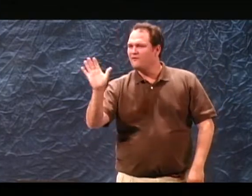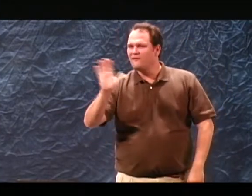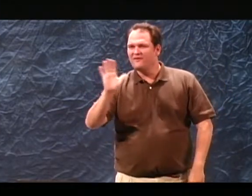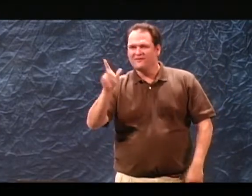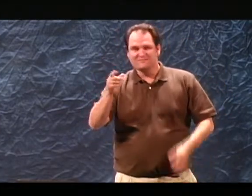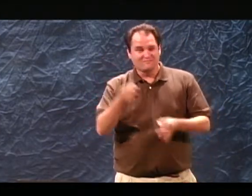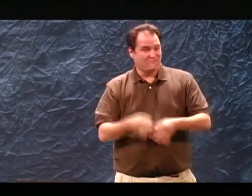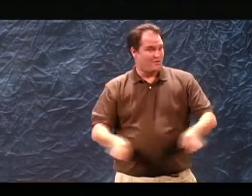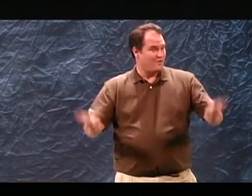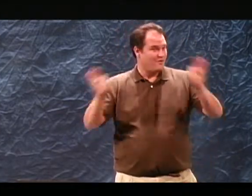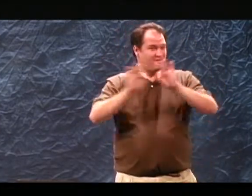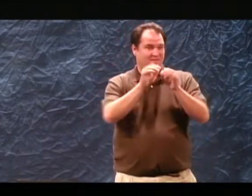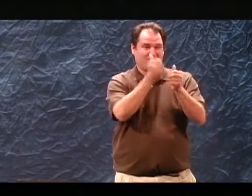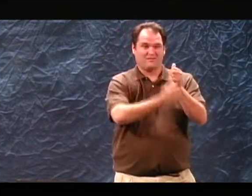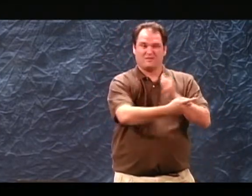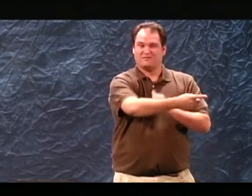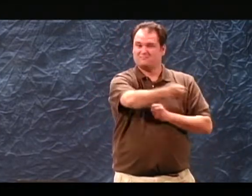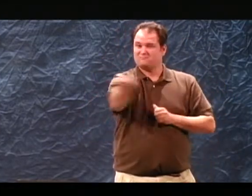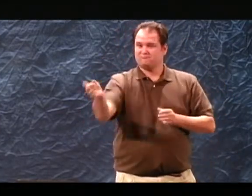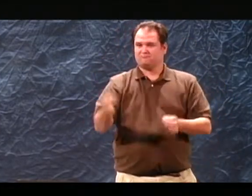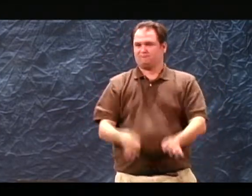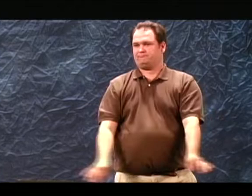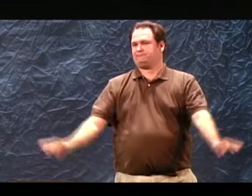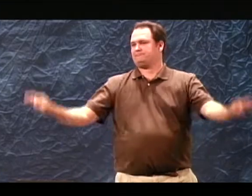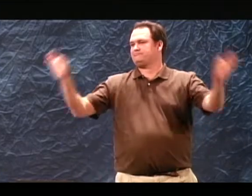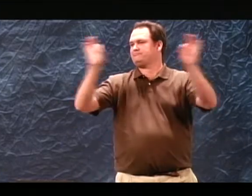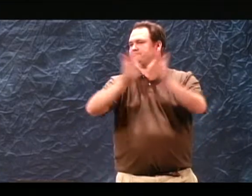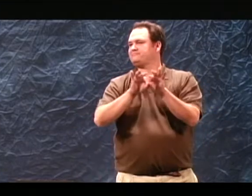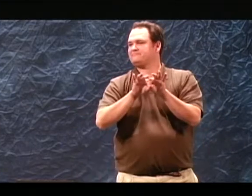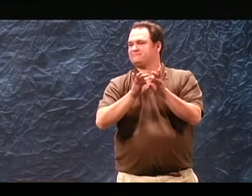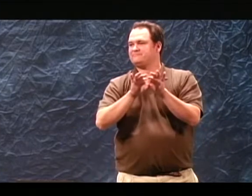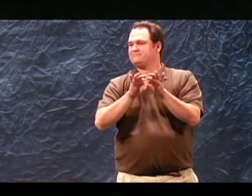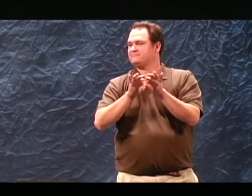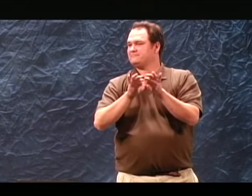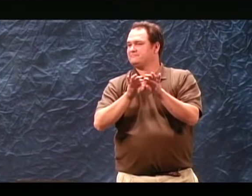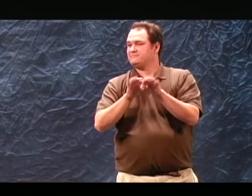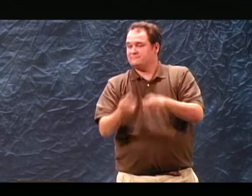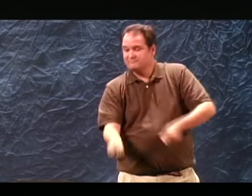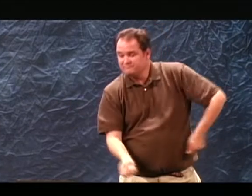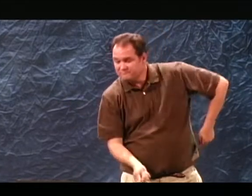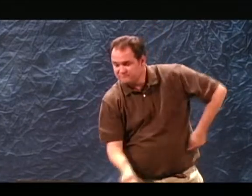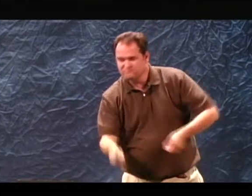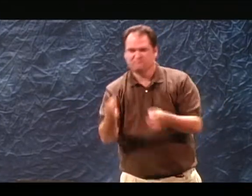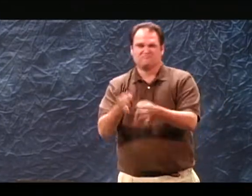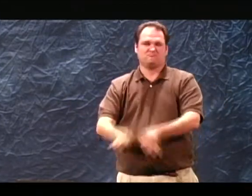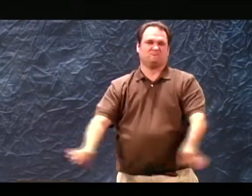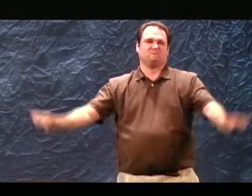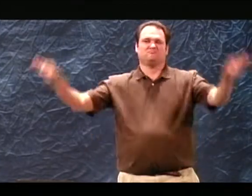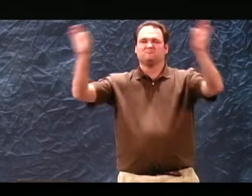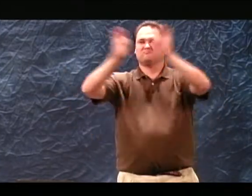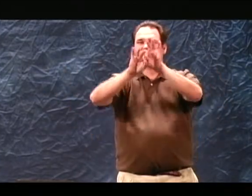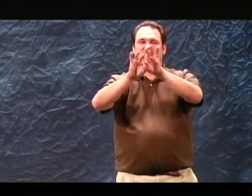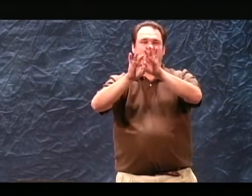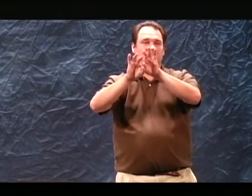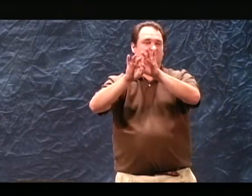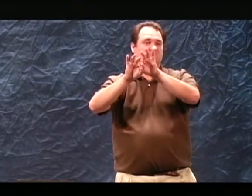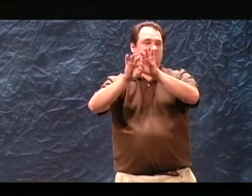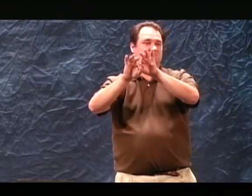you know people don't recognize the heart the same way we who are in positions that are not recognized